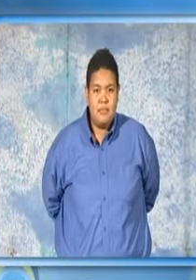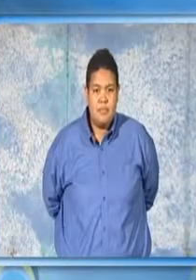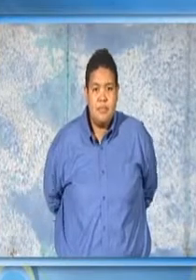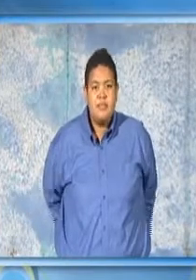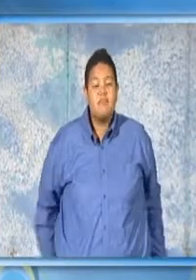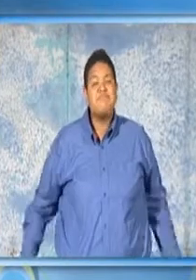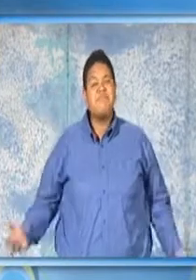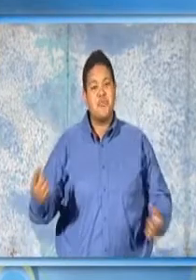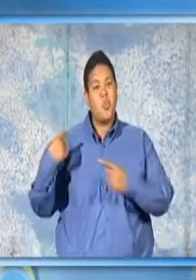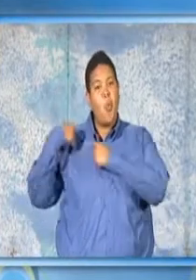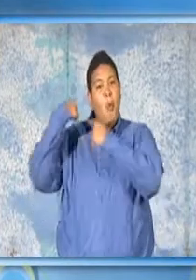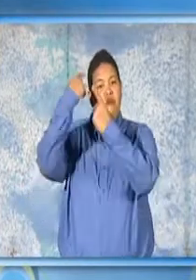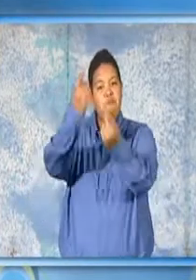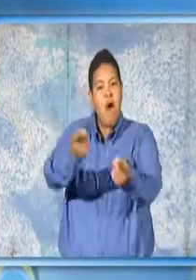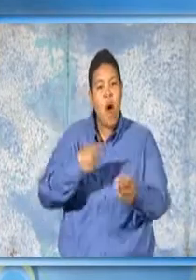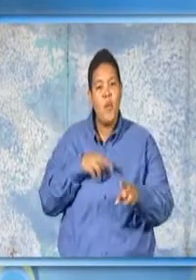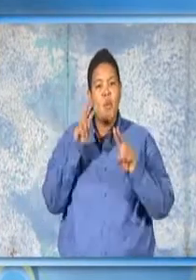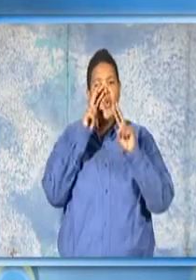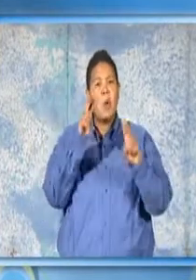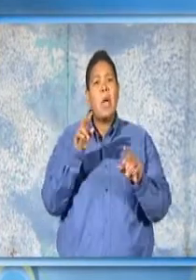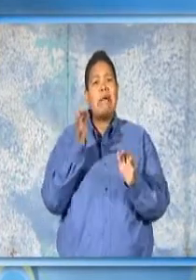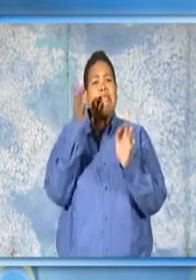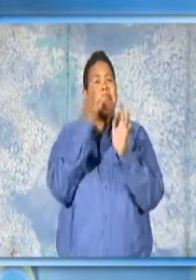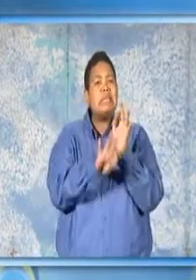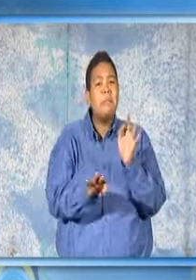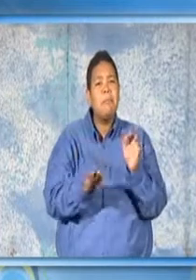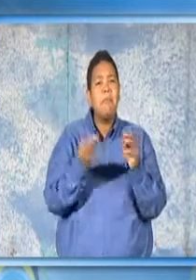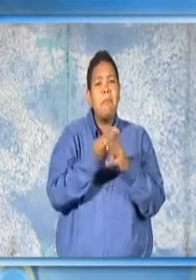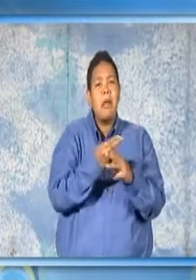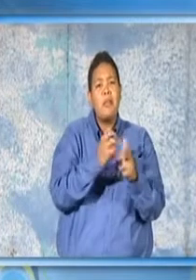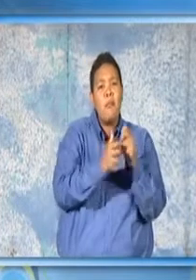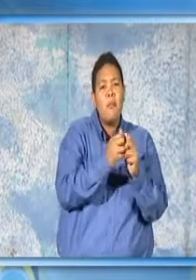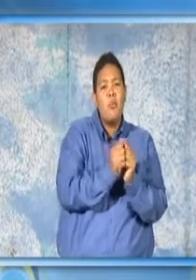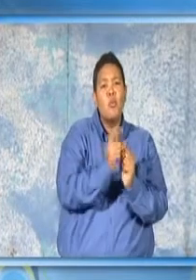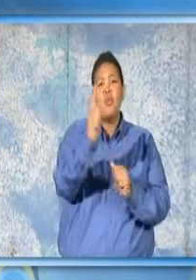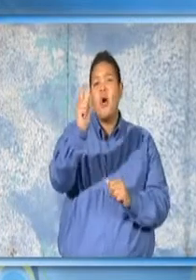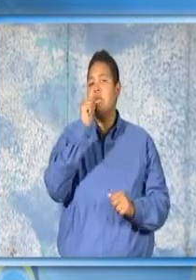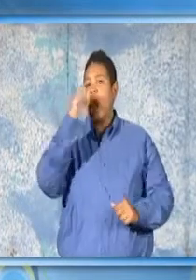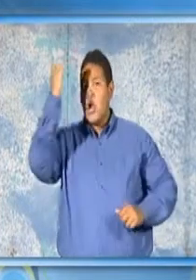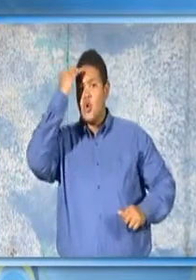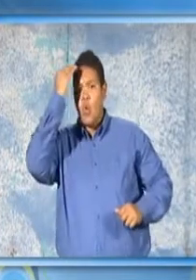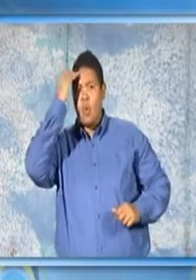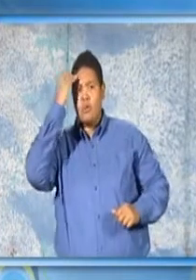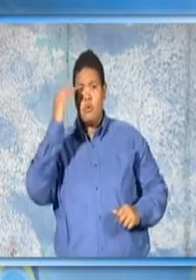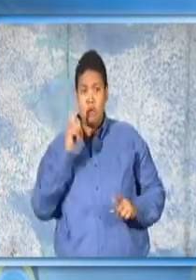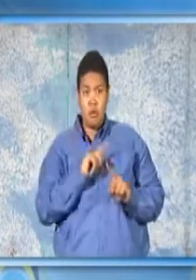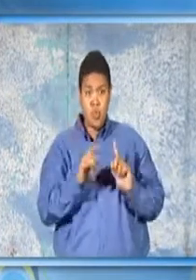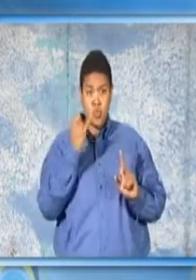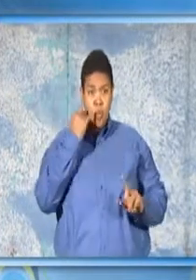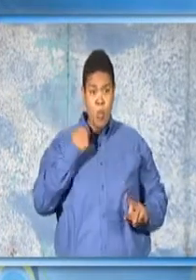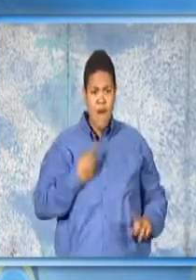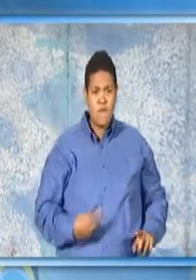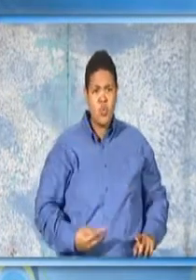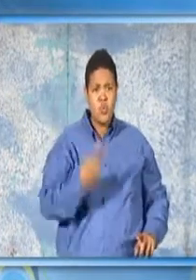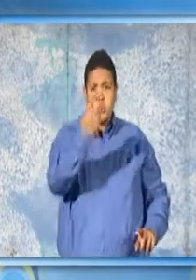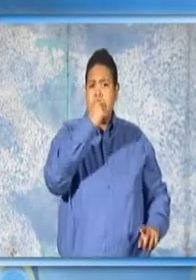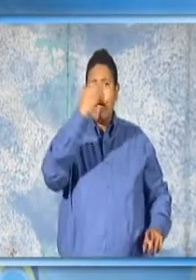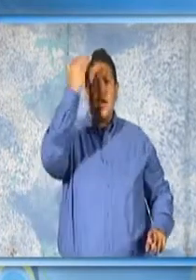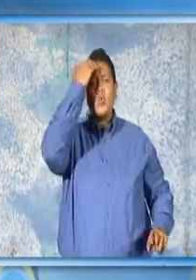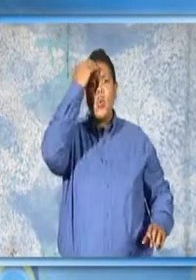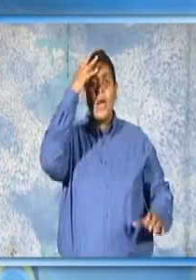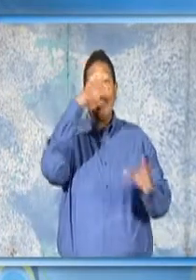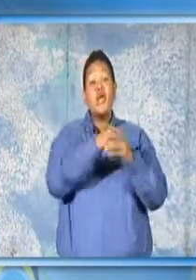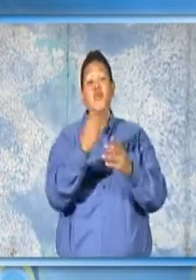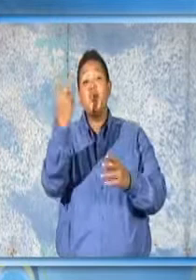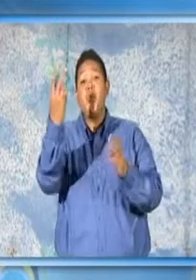So far, we have been looking at simple equations with one unknown. But what if we have 2 unknowns in 2